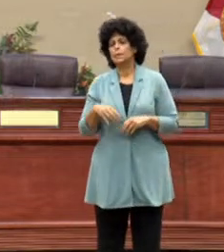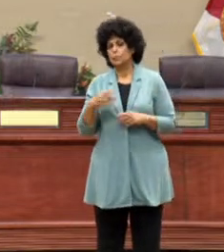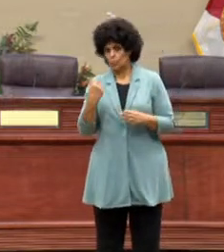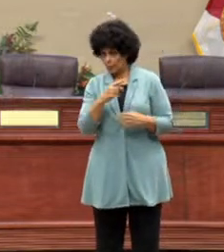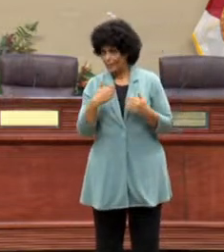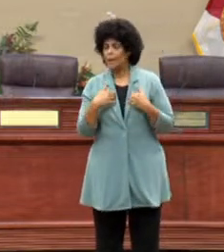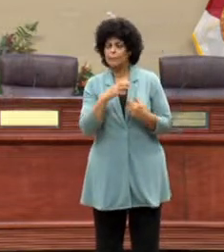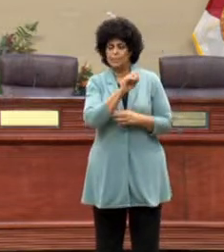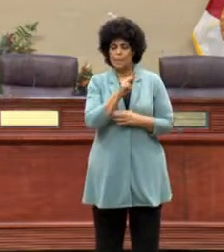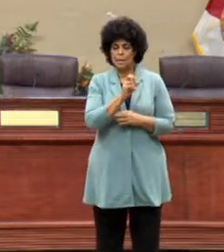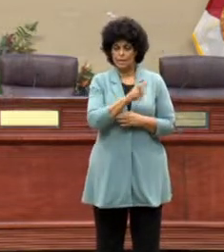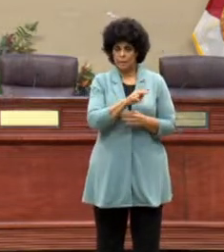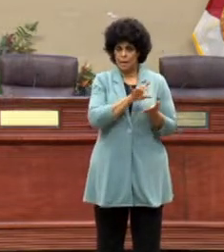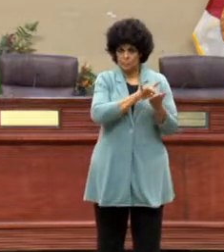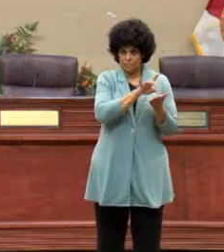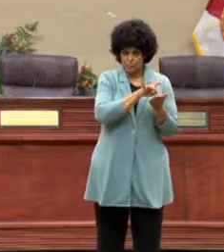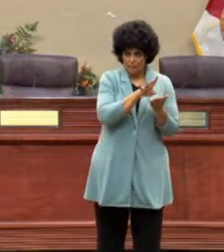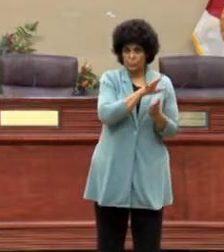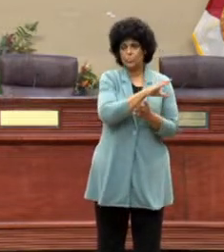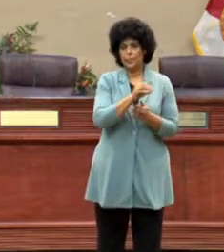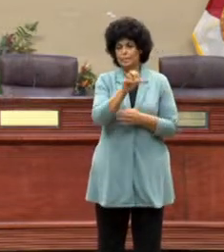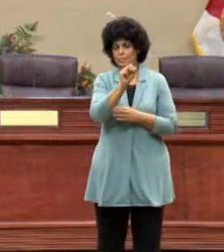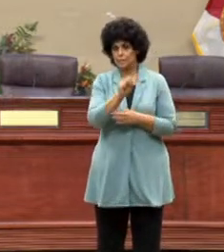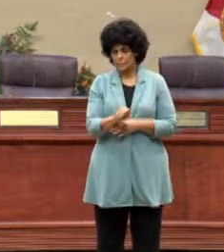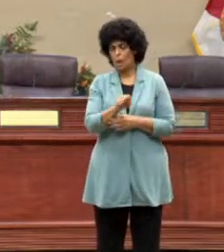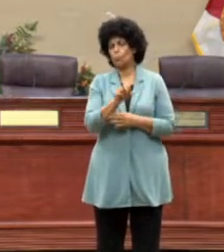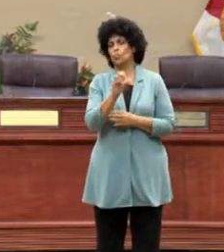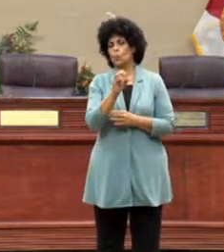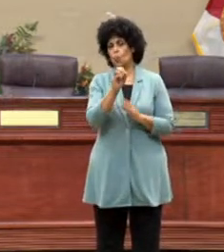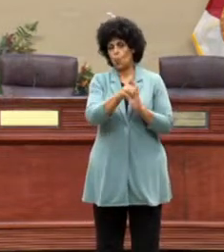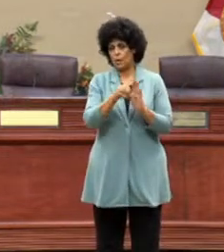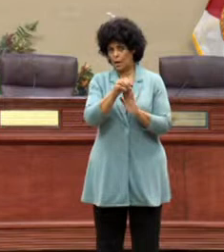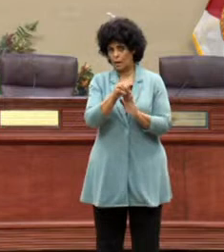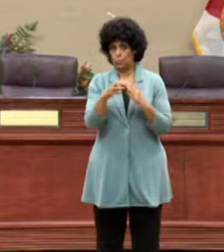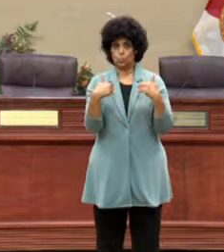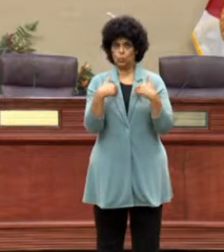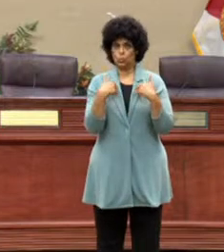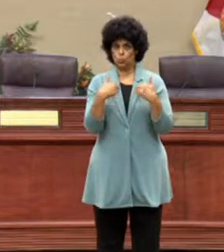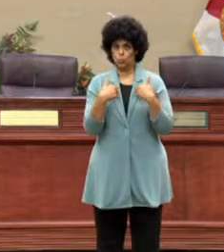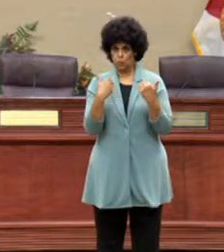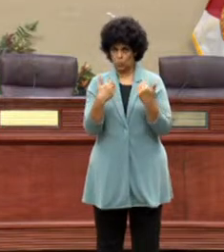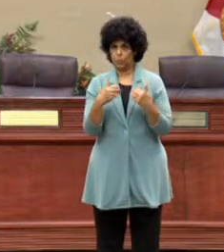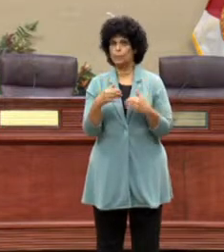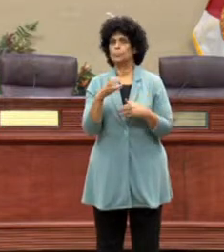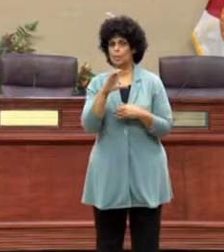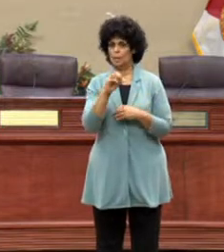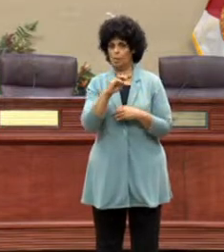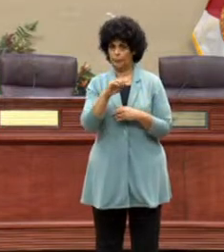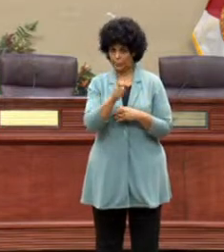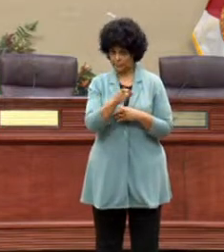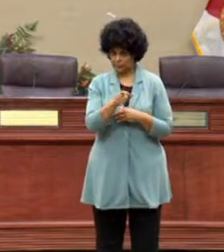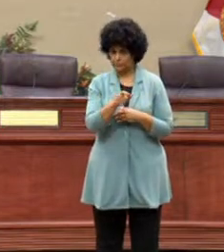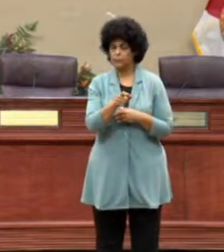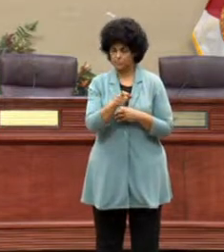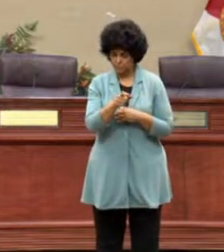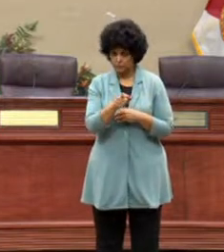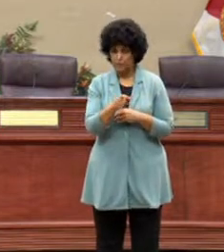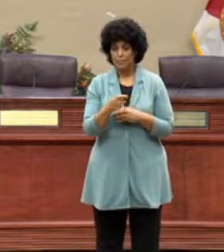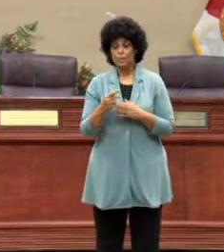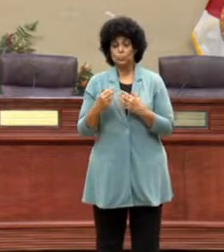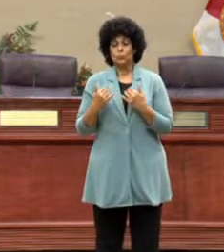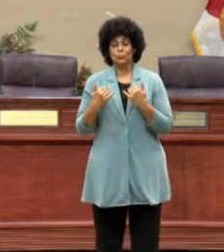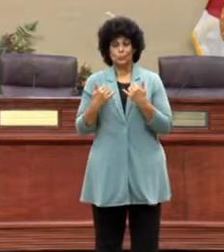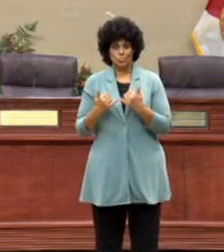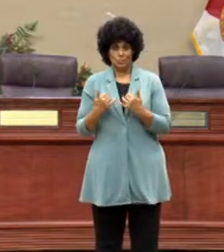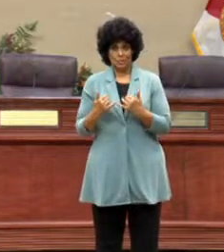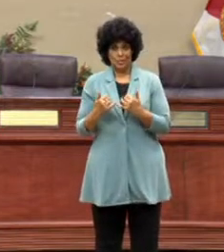Soccer Complex and the South Orlando Youth Complex. I will tell you that even today we opened